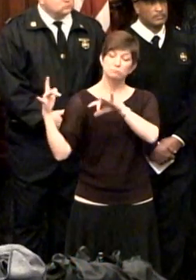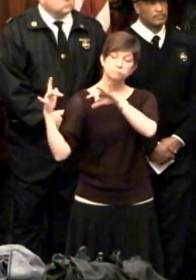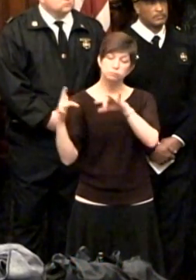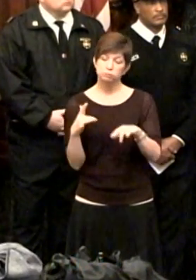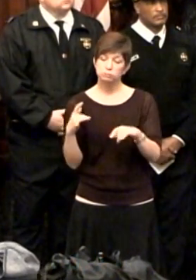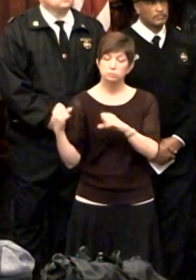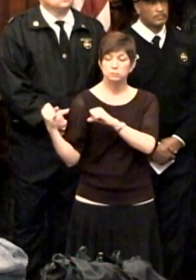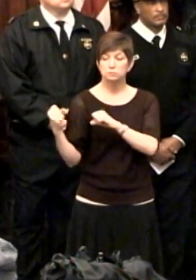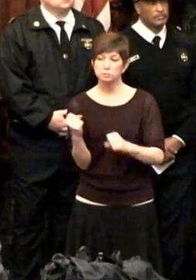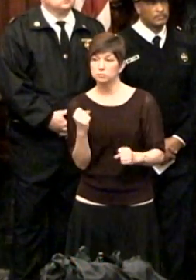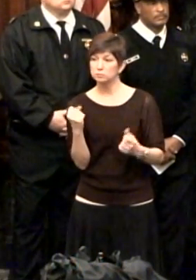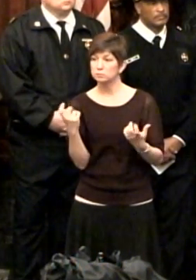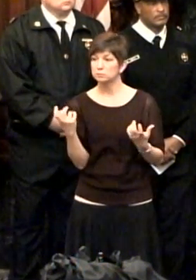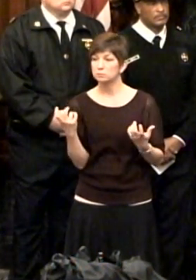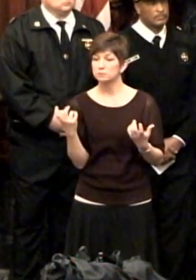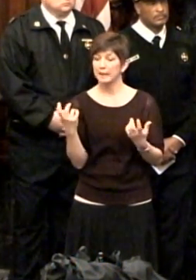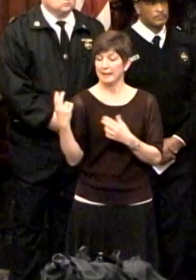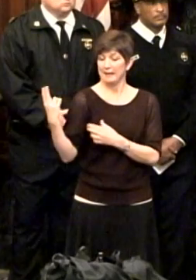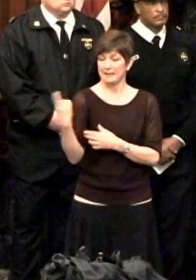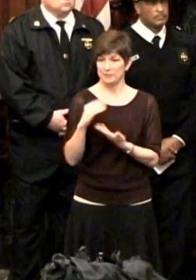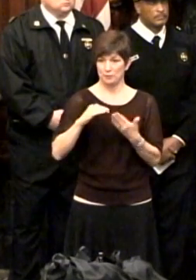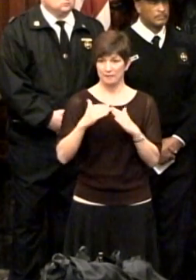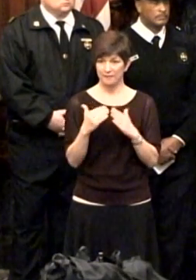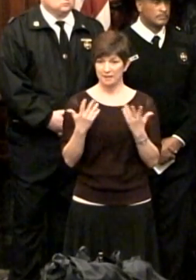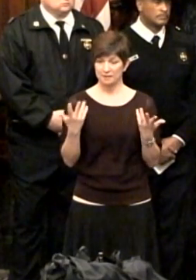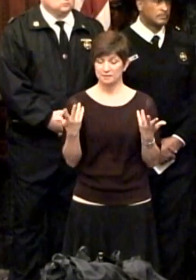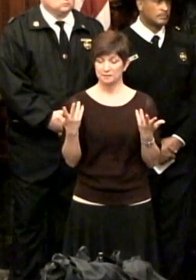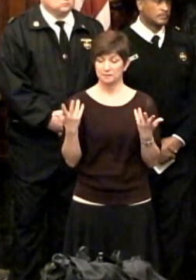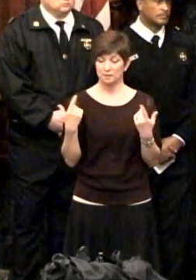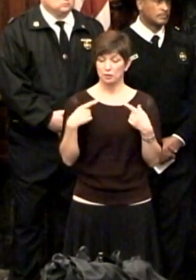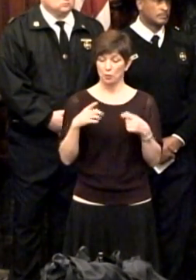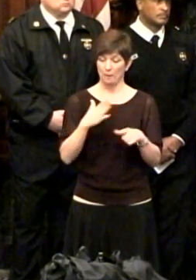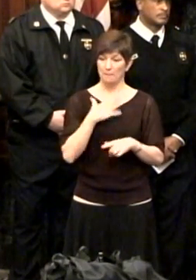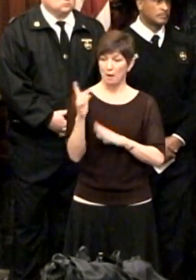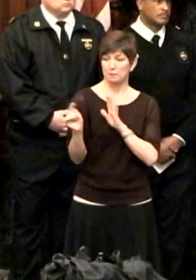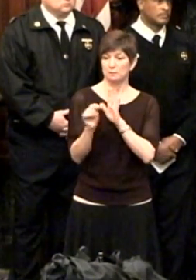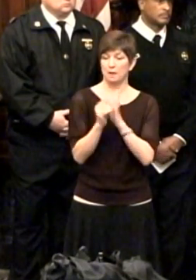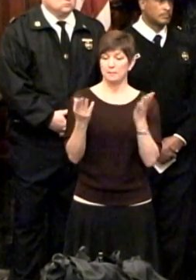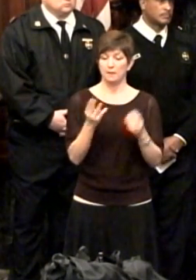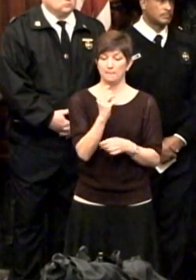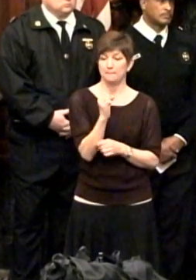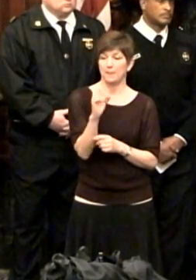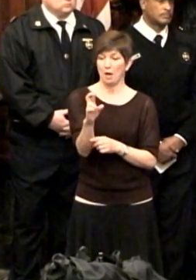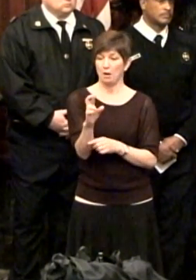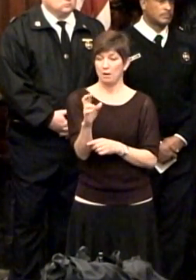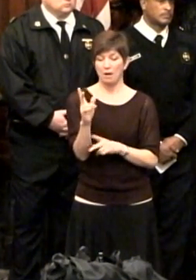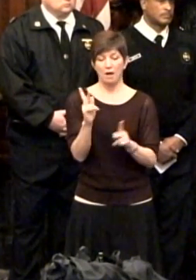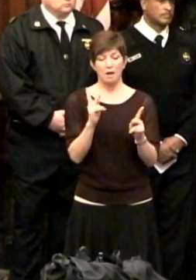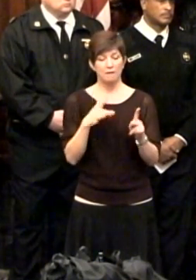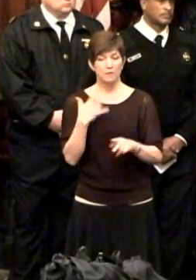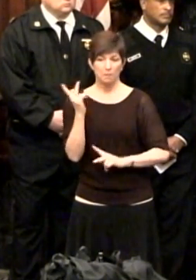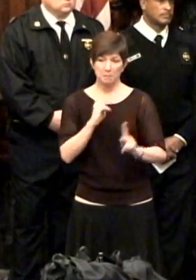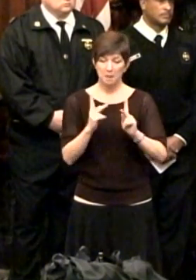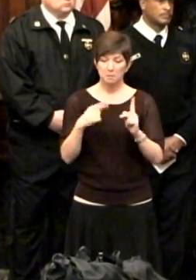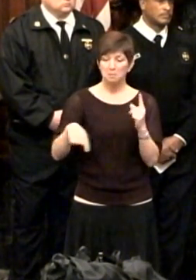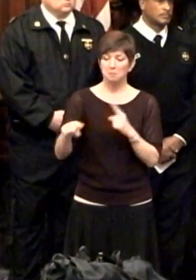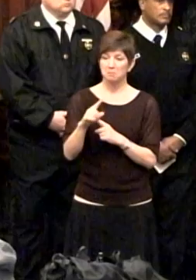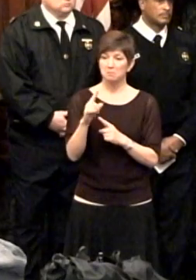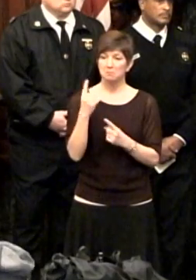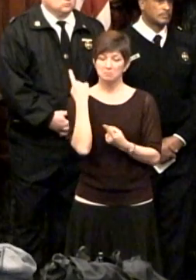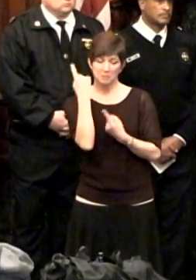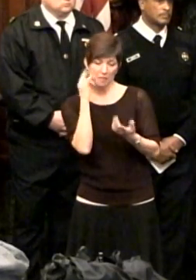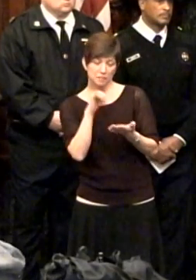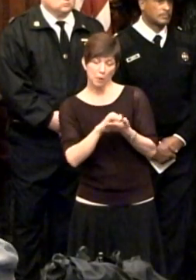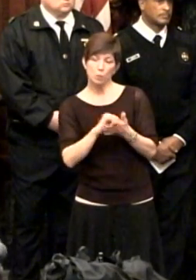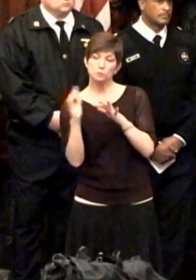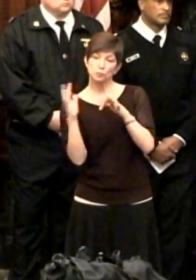snowfalls in the history of the city during my time as mayor. I think people have taken those storms very, very seriously, and